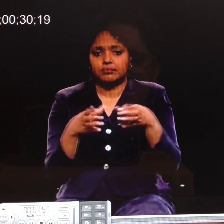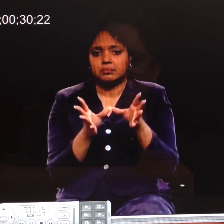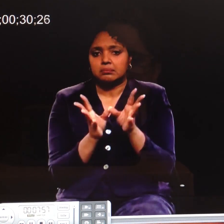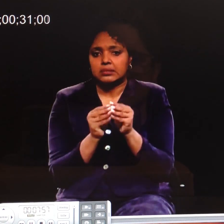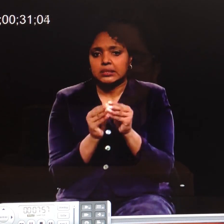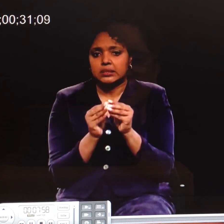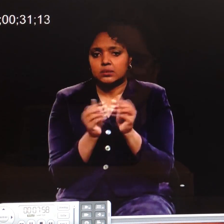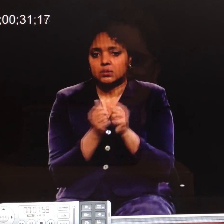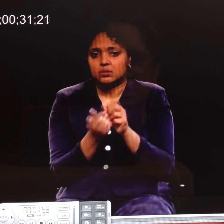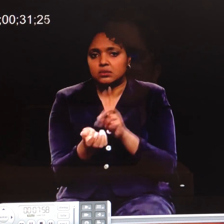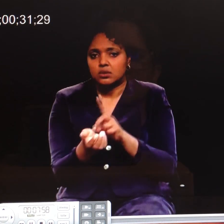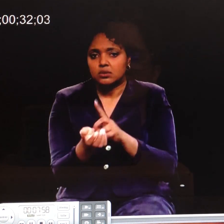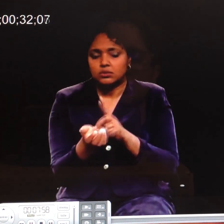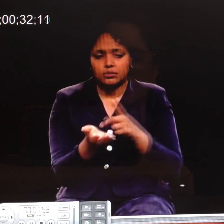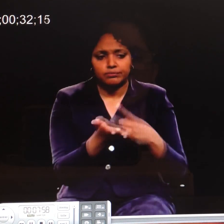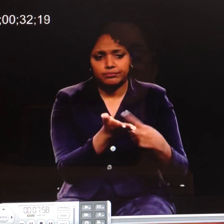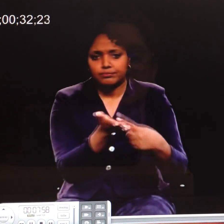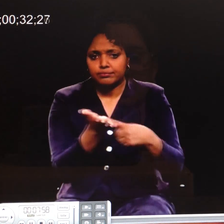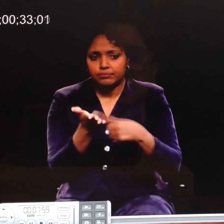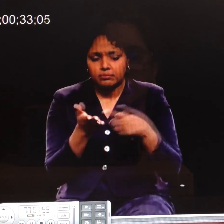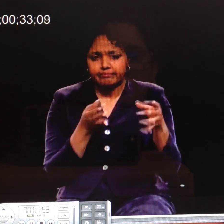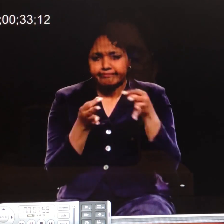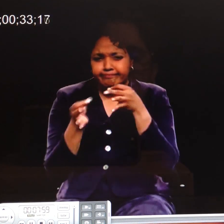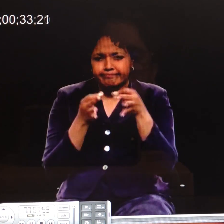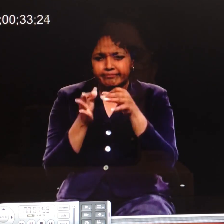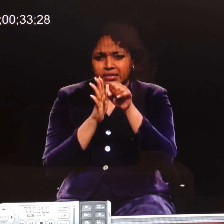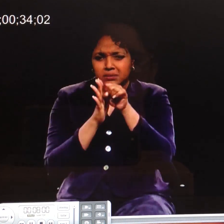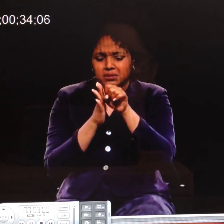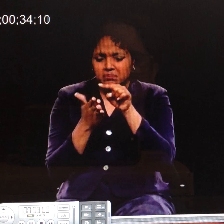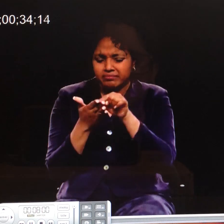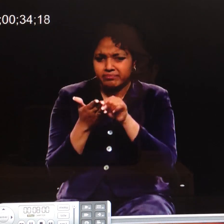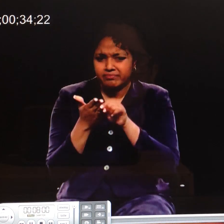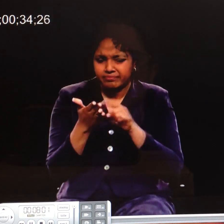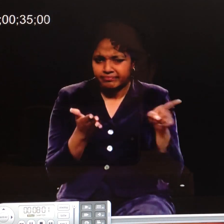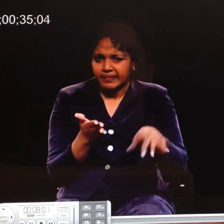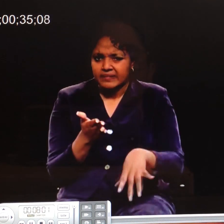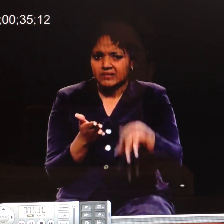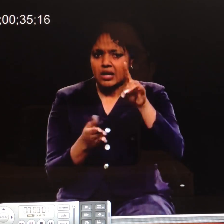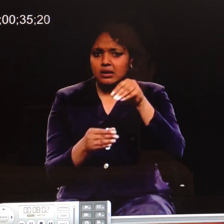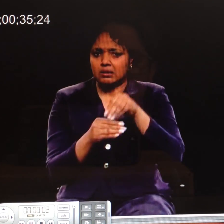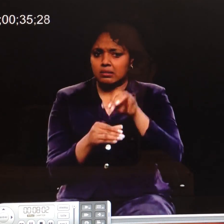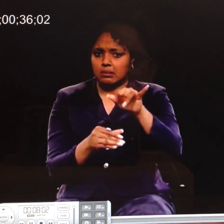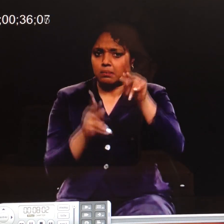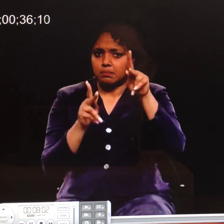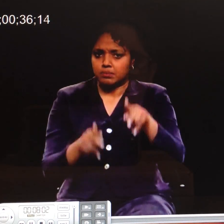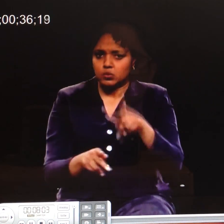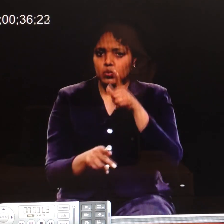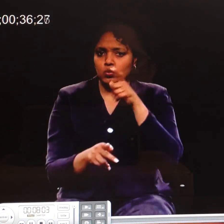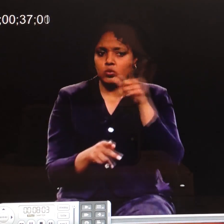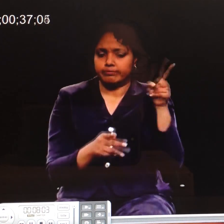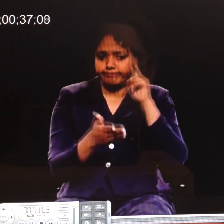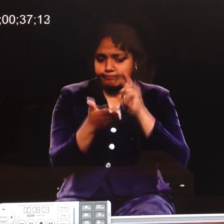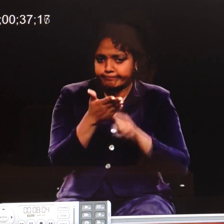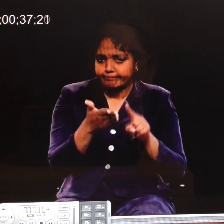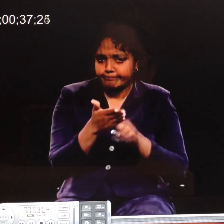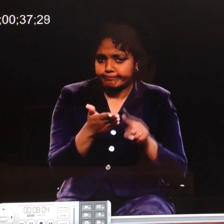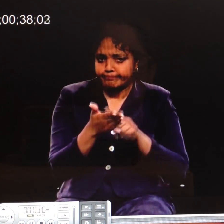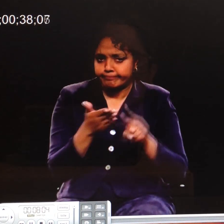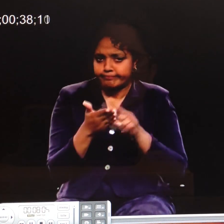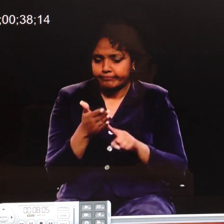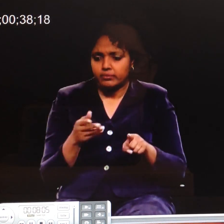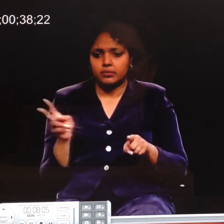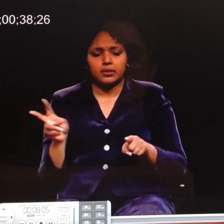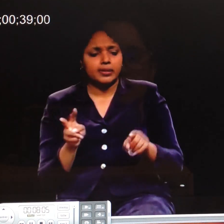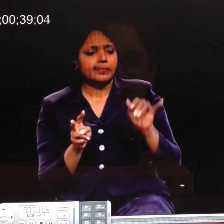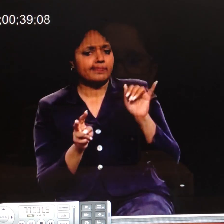of like the same symptoms. So what they decided to do was set up a meeting in order to discuss the symptoms found.